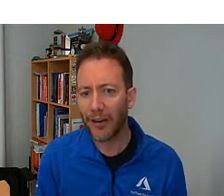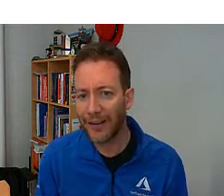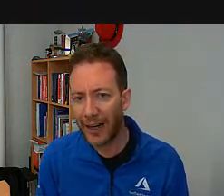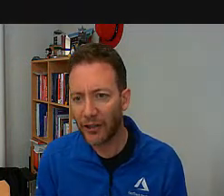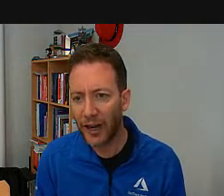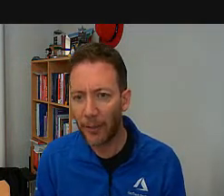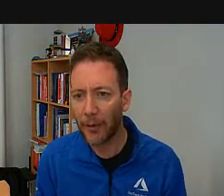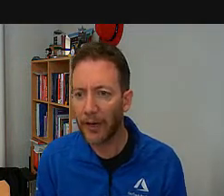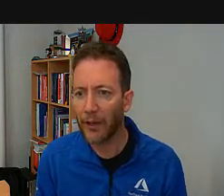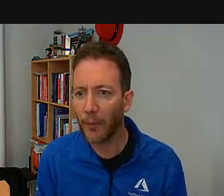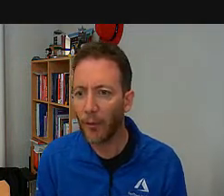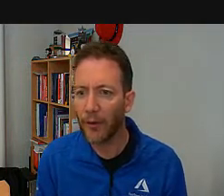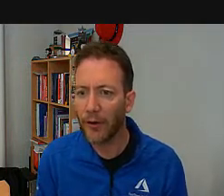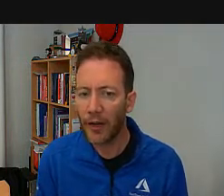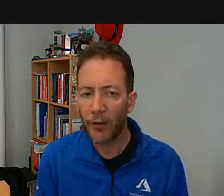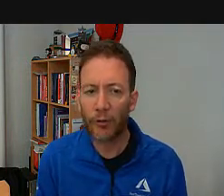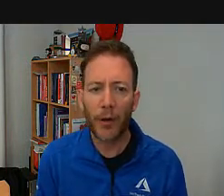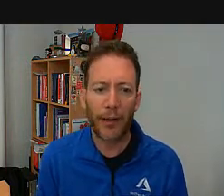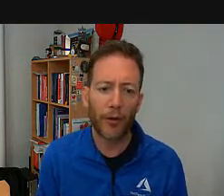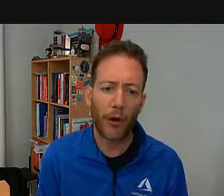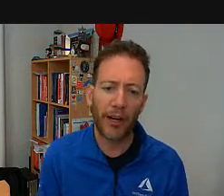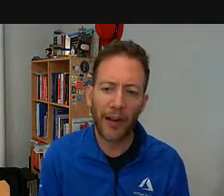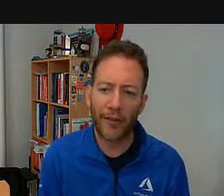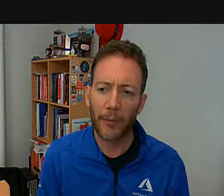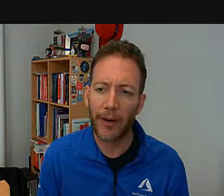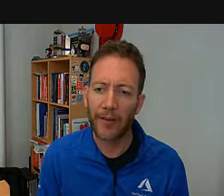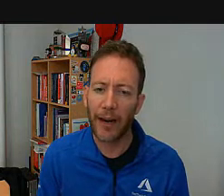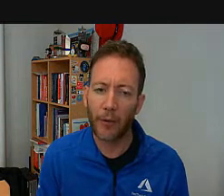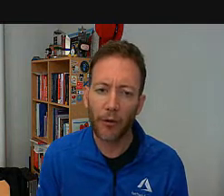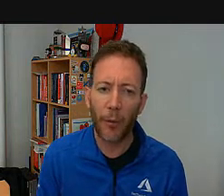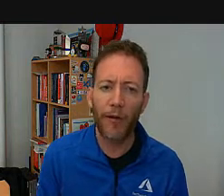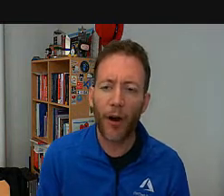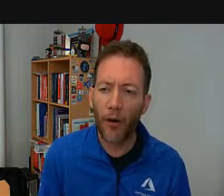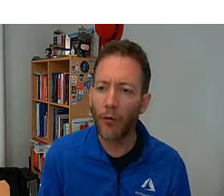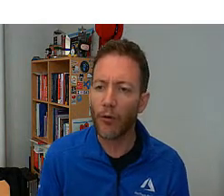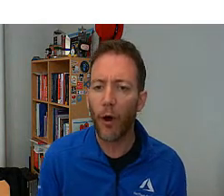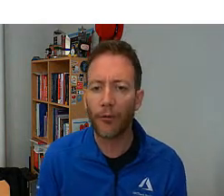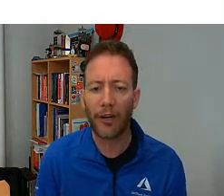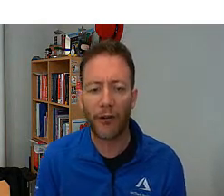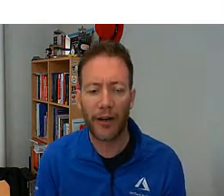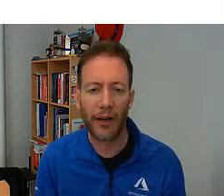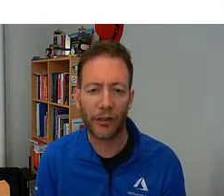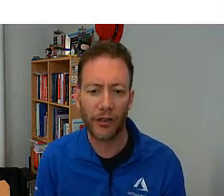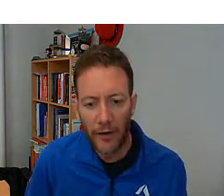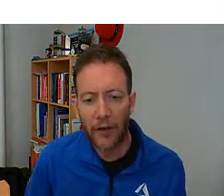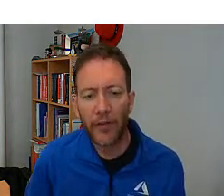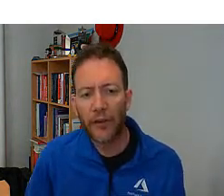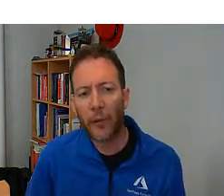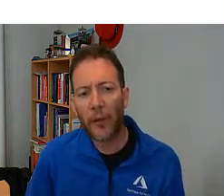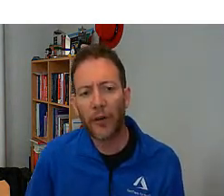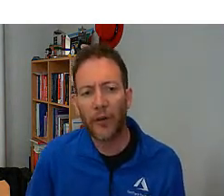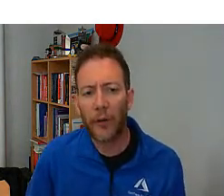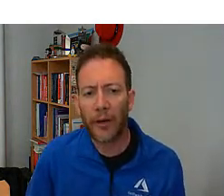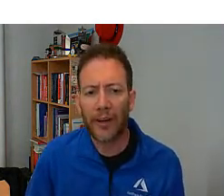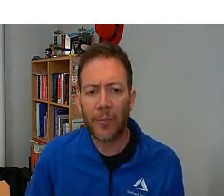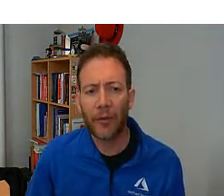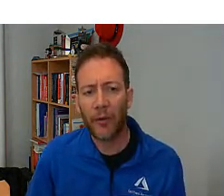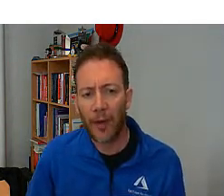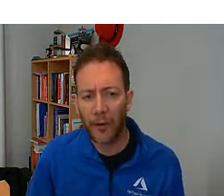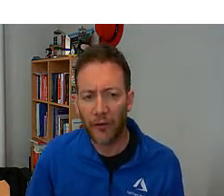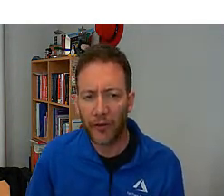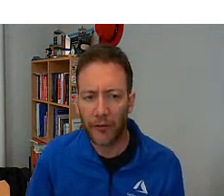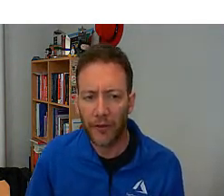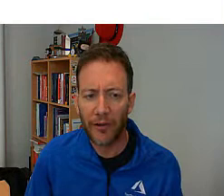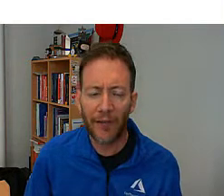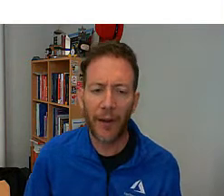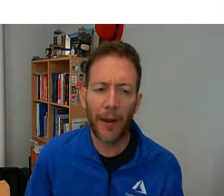object detection happening at the moment, which we actually want to customize now to do our own object recognition. Now the first thing we're going to do is capture